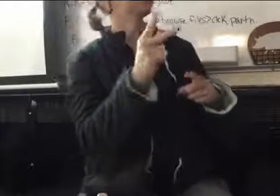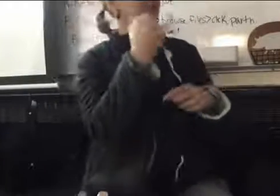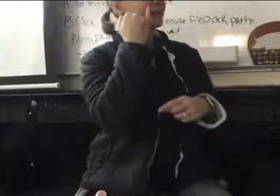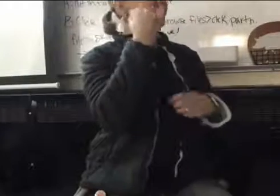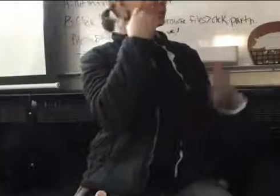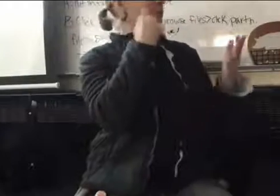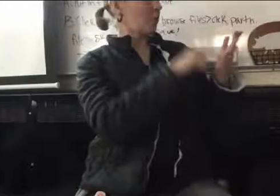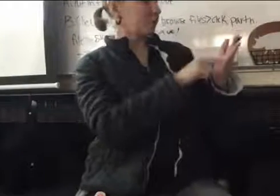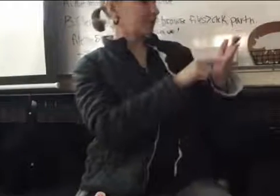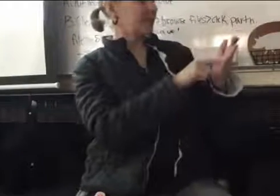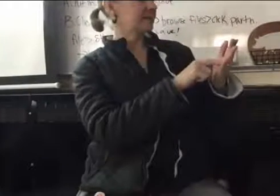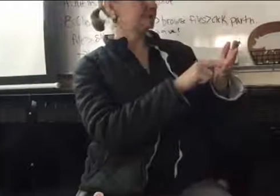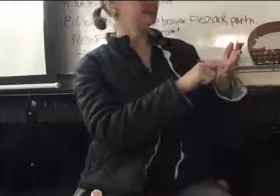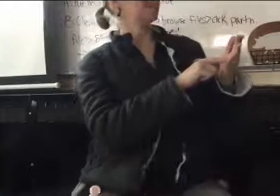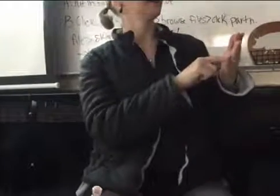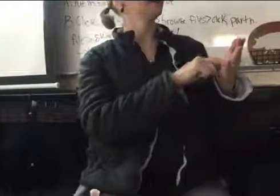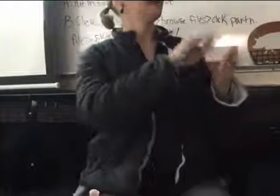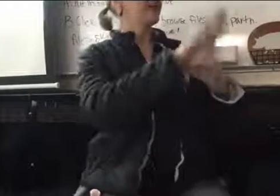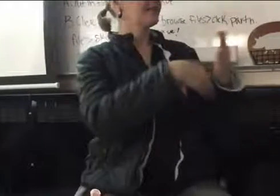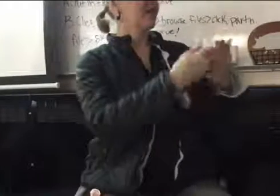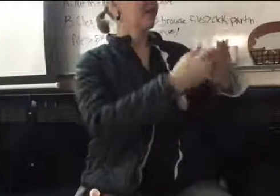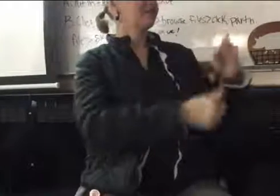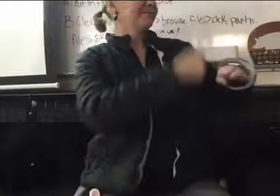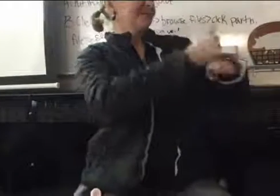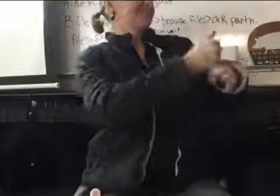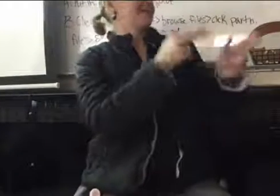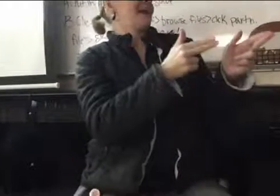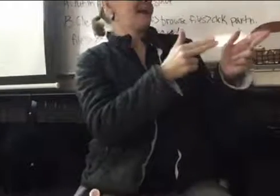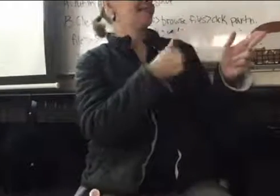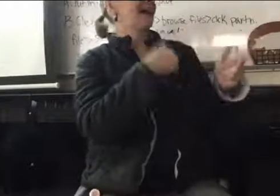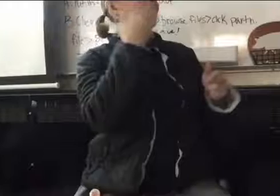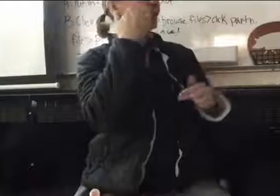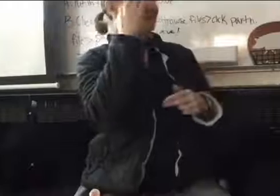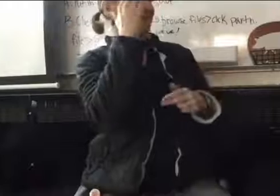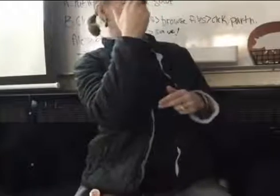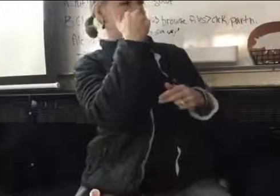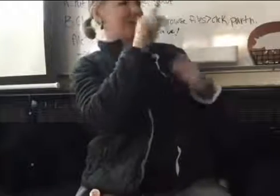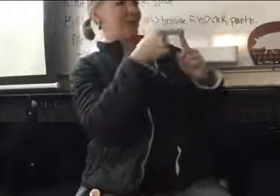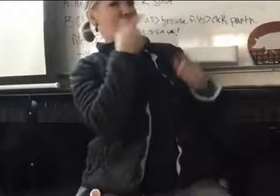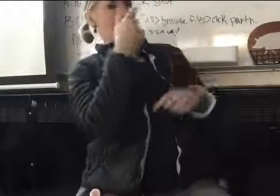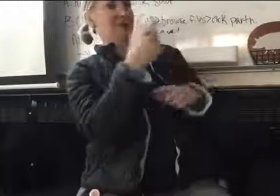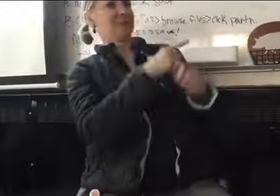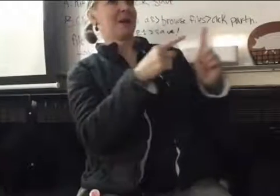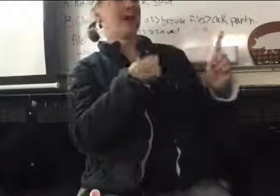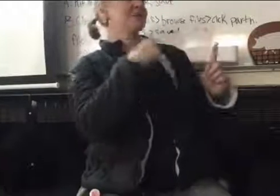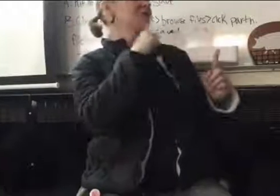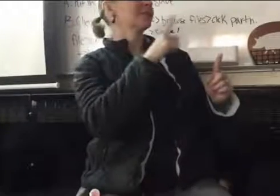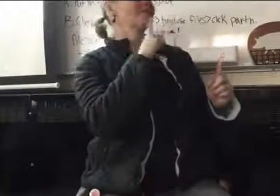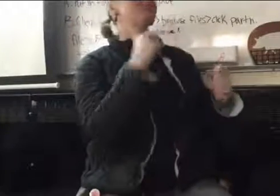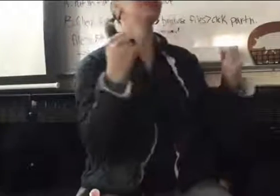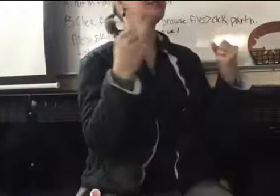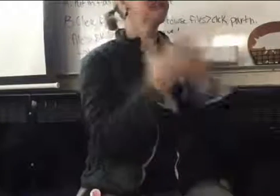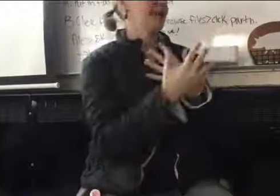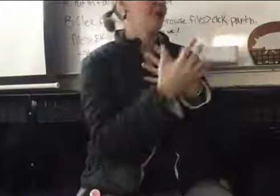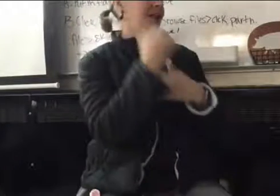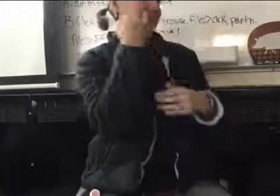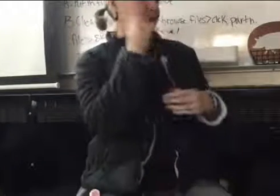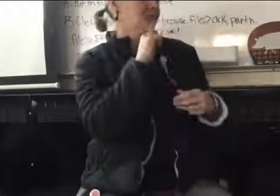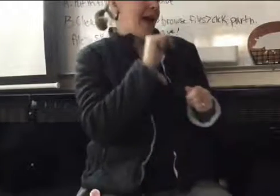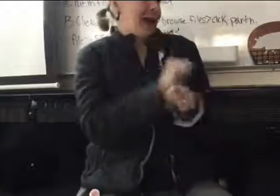if you notice, they all fixed bayonets, and I know it seems kind of funny when you watch it in the film, but I'm sure it was way scarier if you were actually